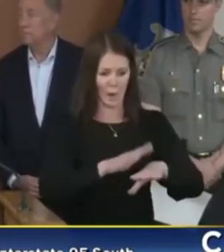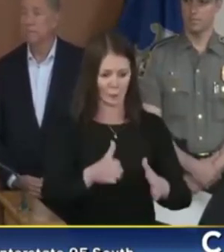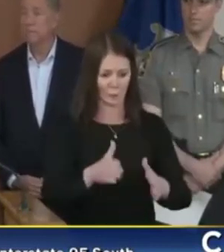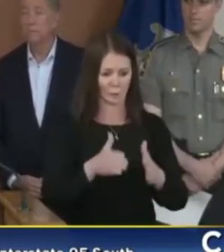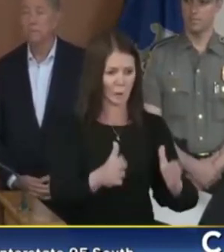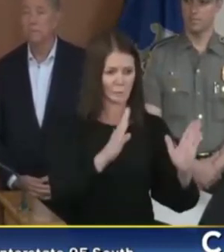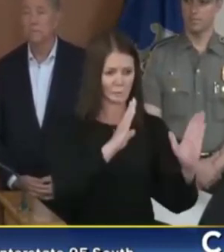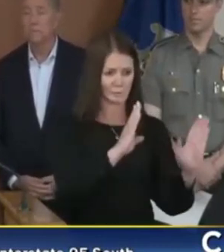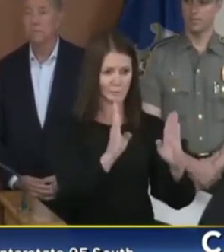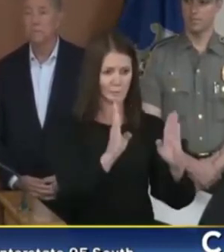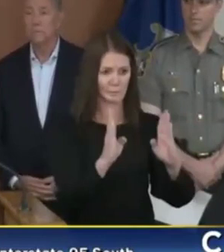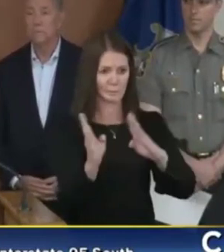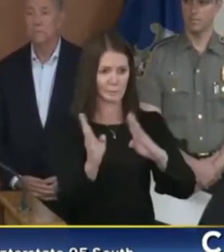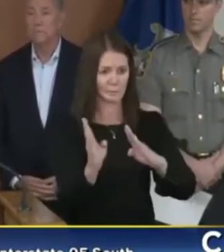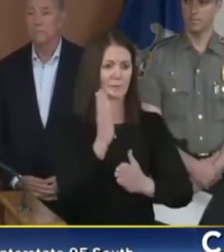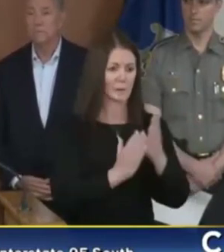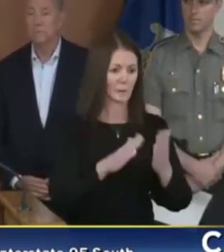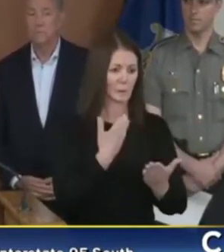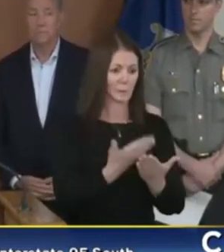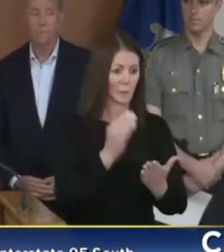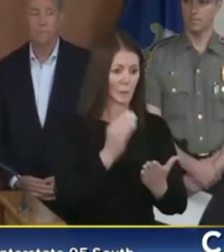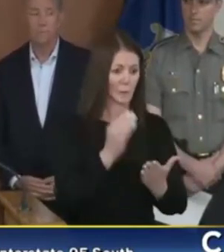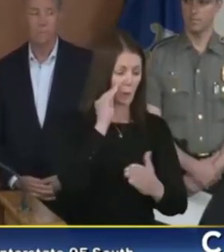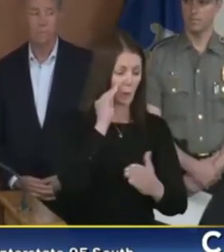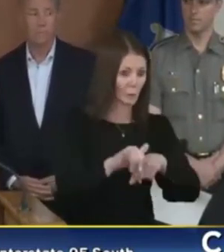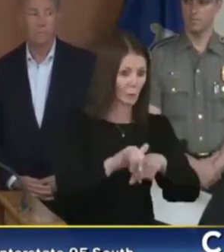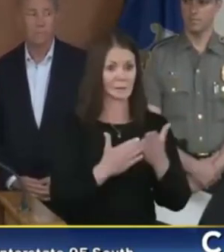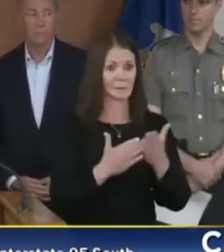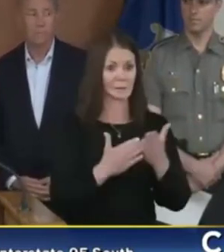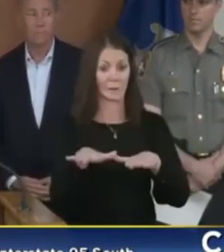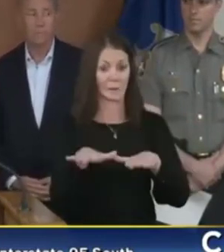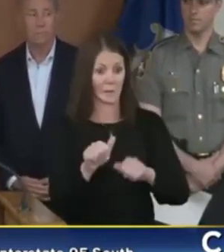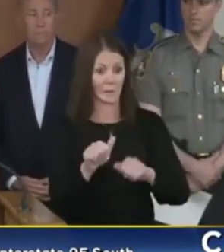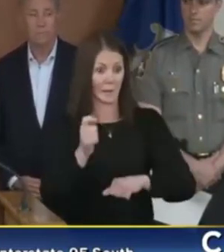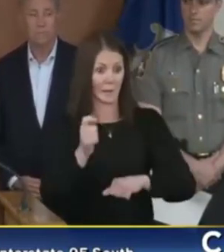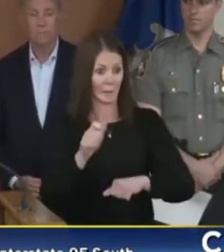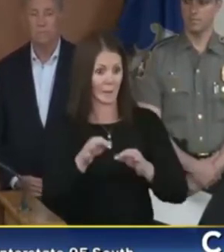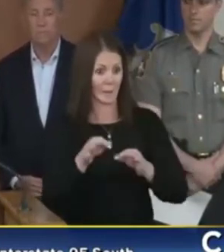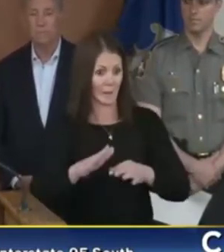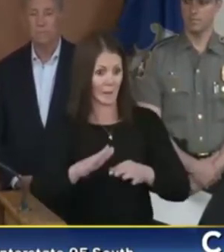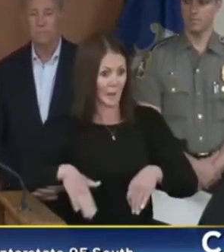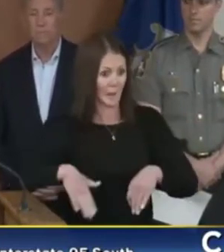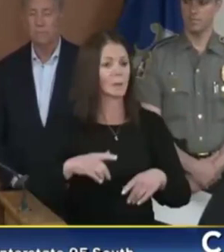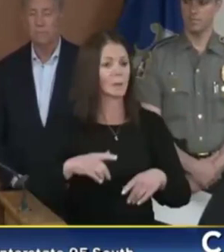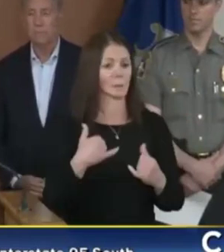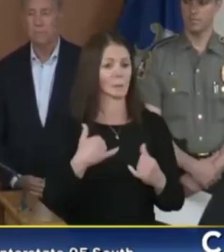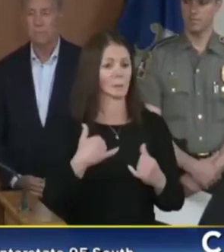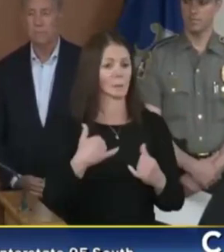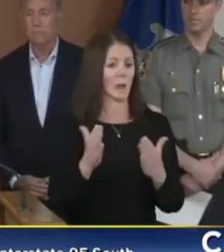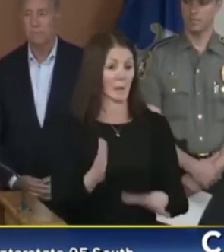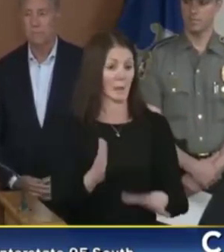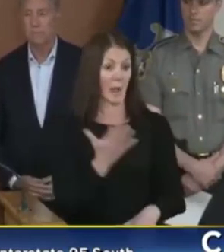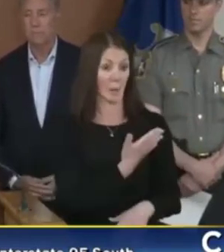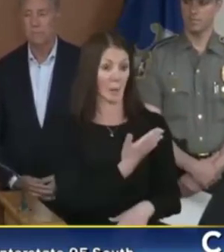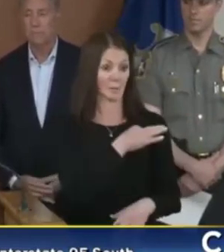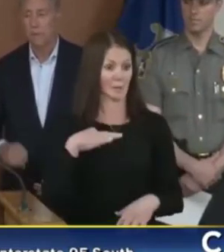come in later, maybe go home earlier so we can reduce some of the traffic, but we're also asking a lot of our staff to work from home. So we feel